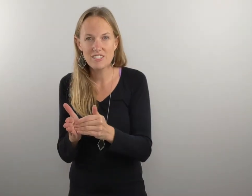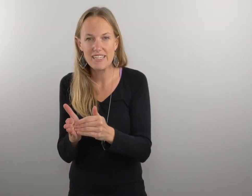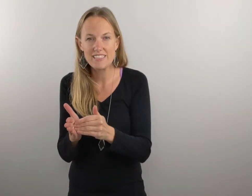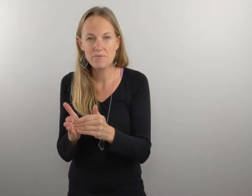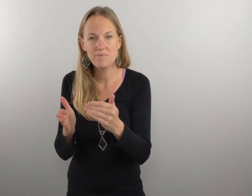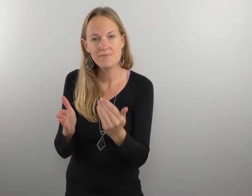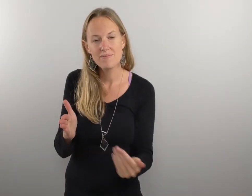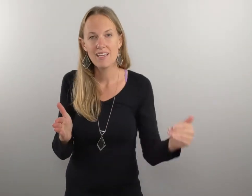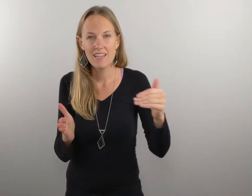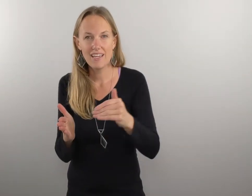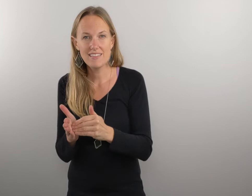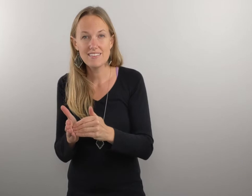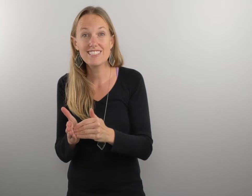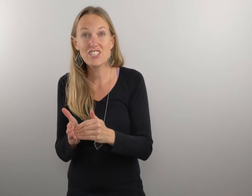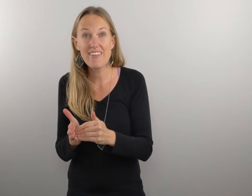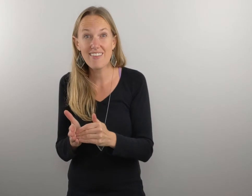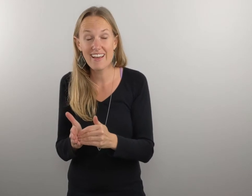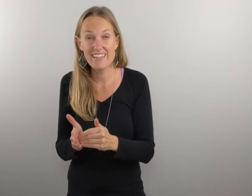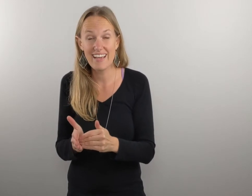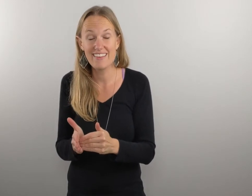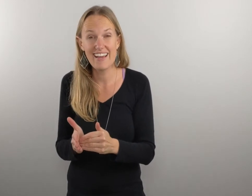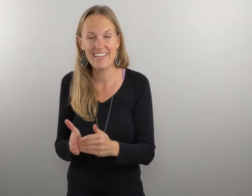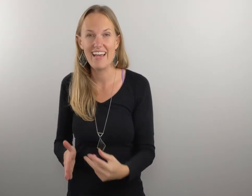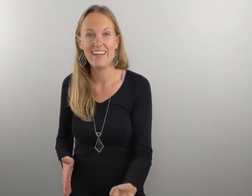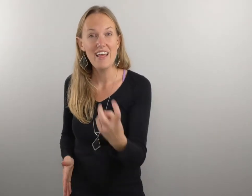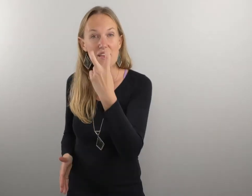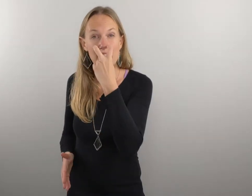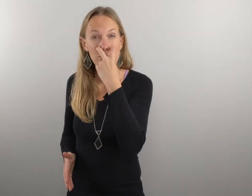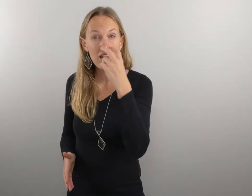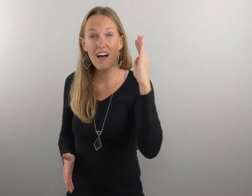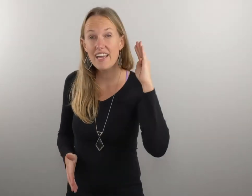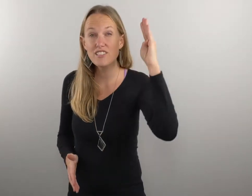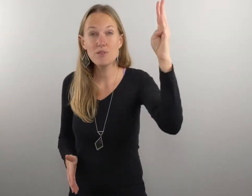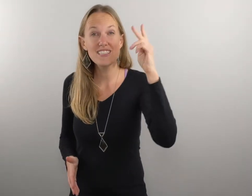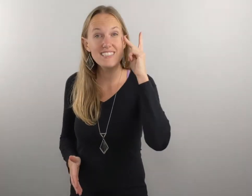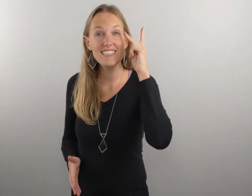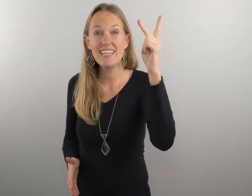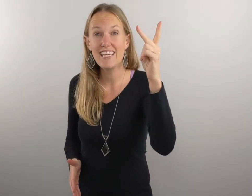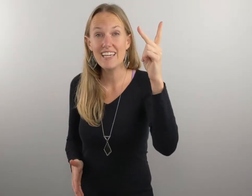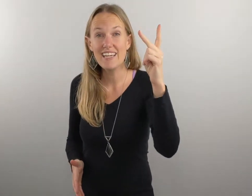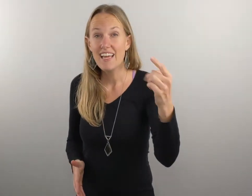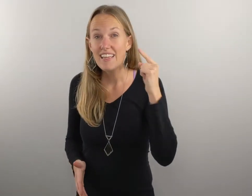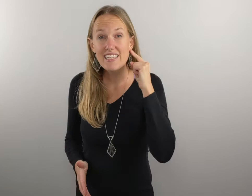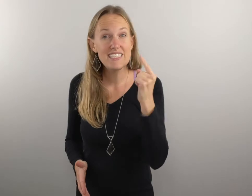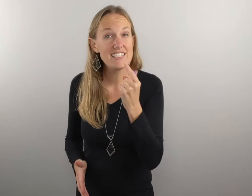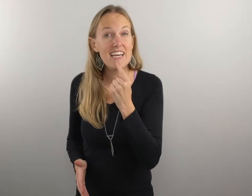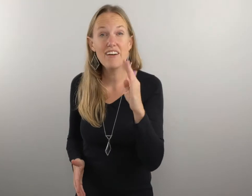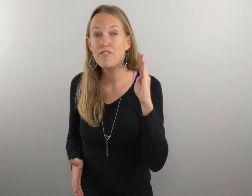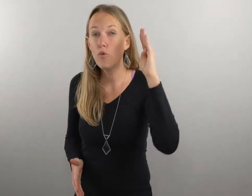it. Okay, so let's try that line again. The blind will see, the deaf